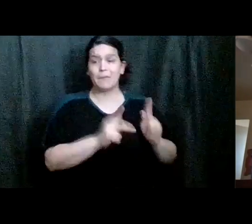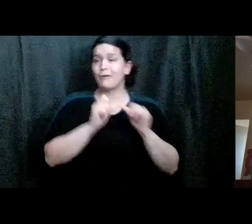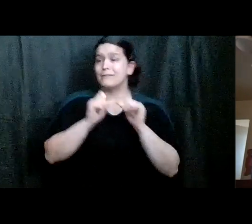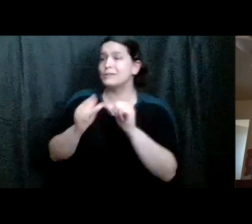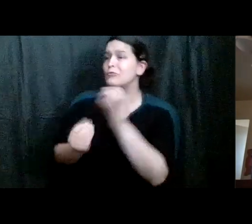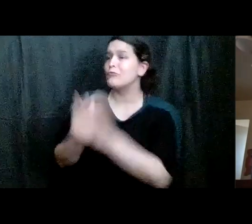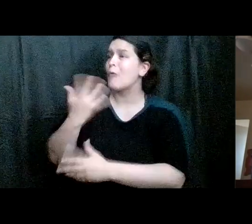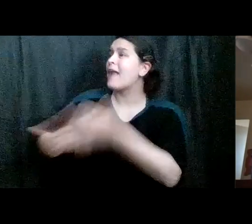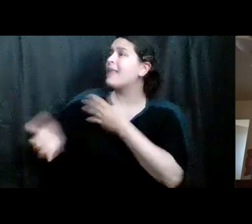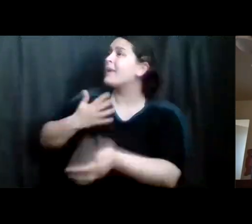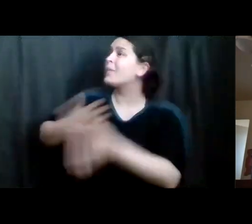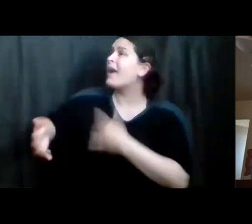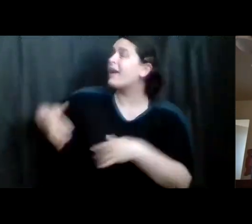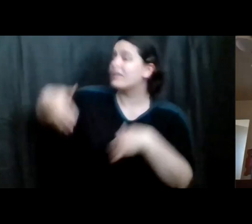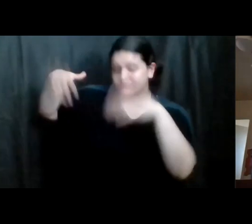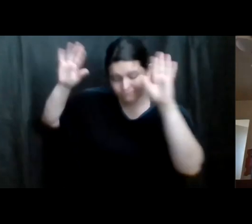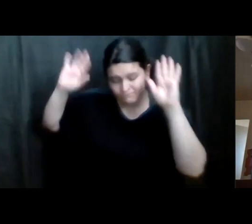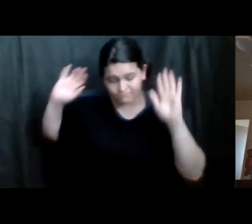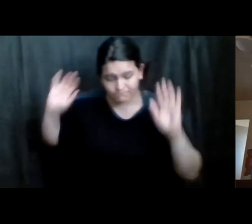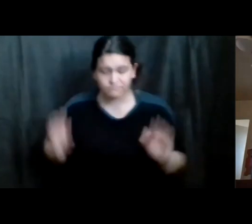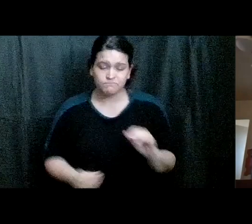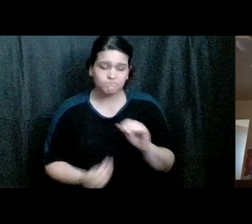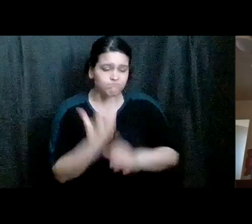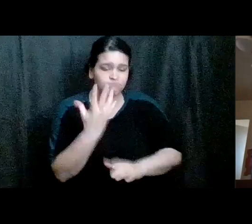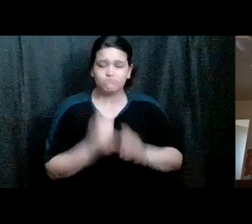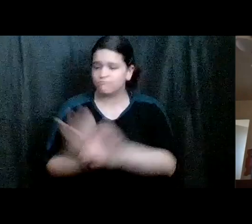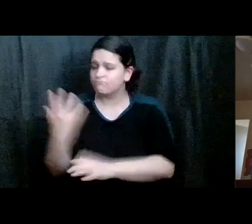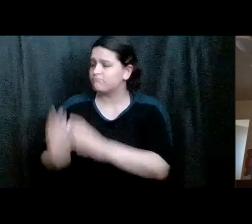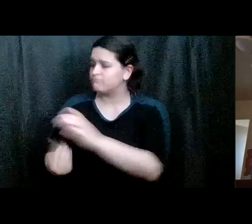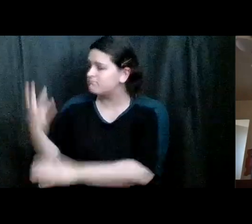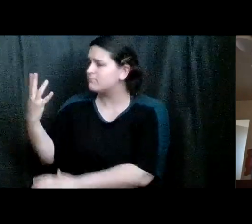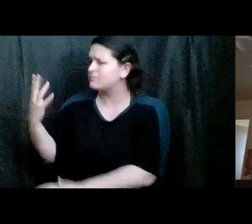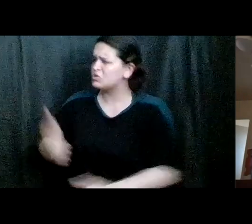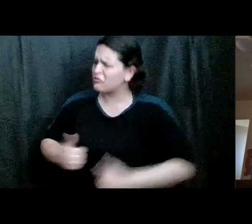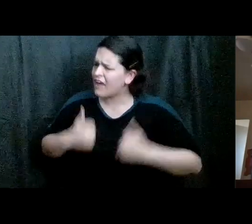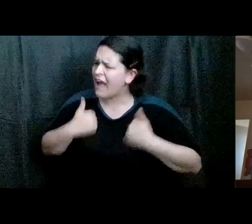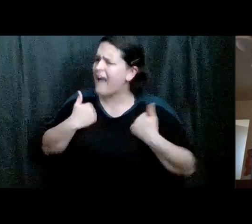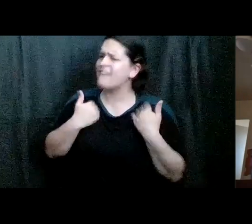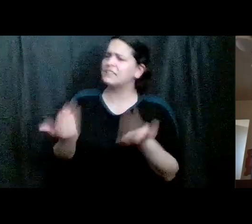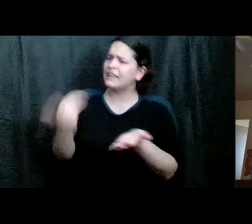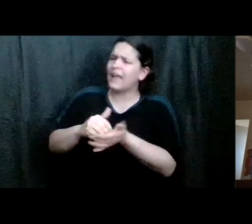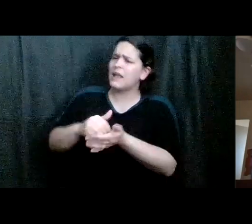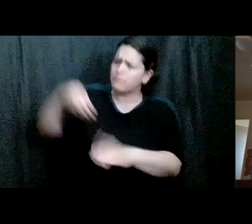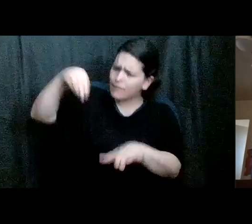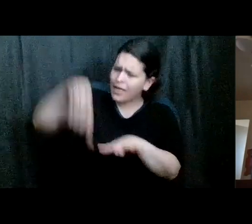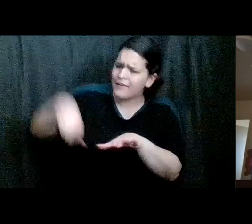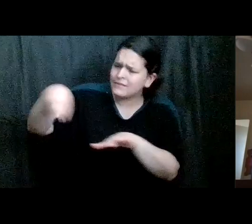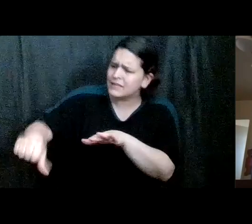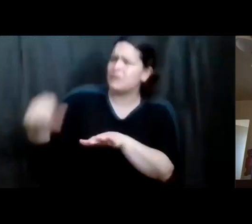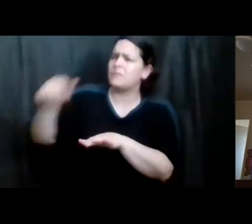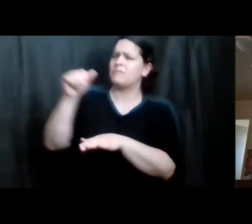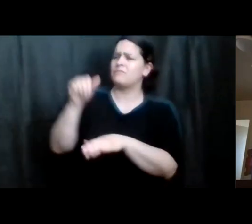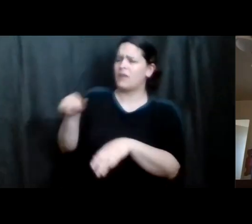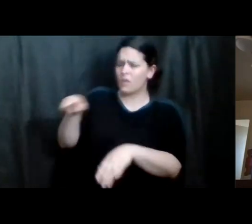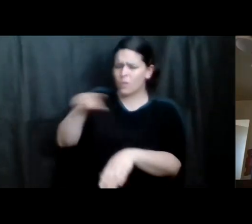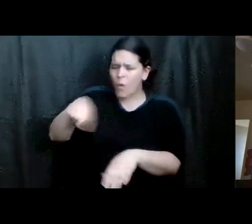among pot shards that came from a similar time and place, survived to be planted by those descended and connected to